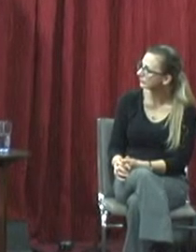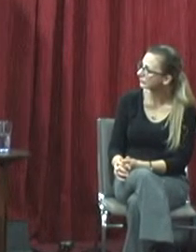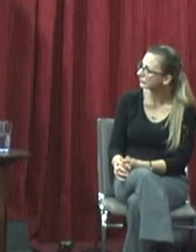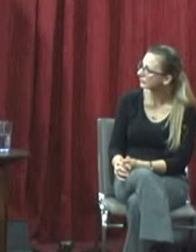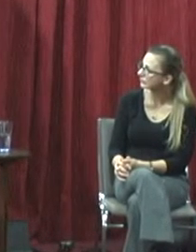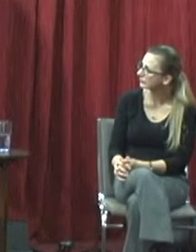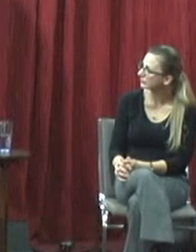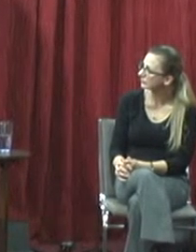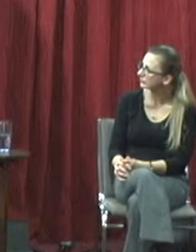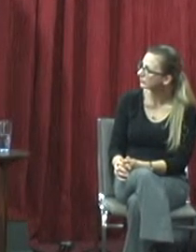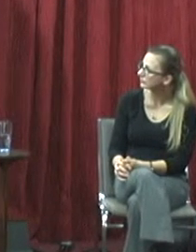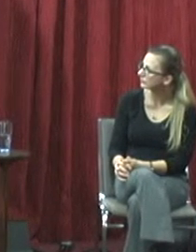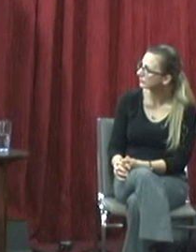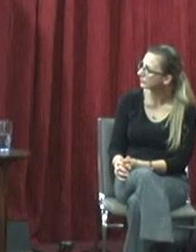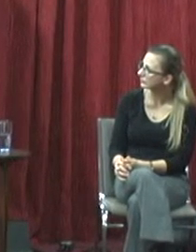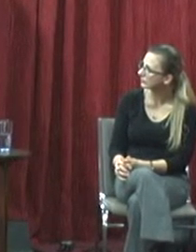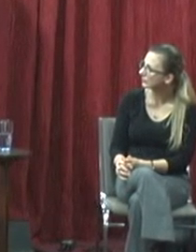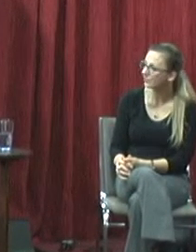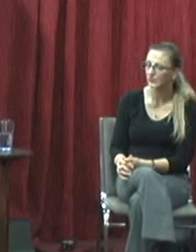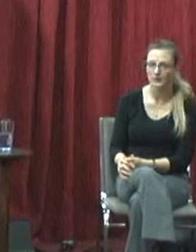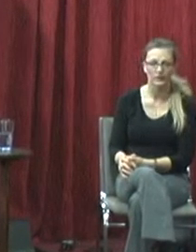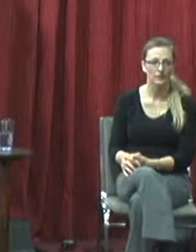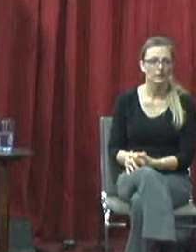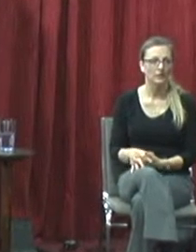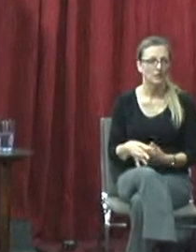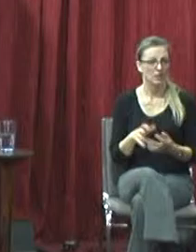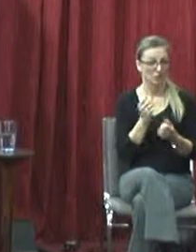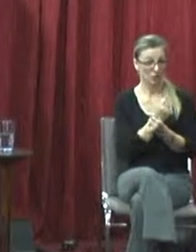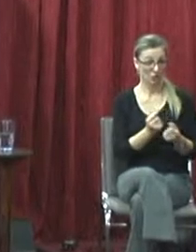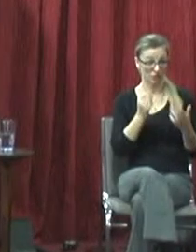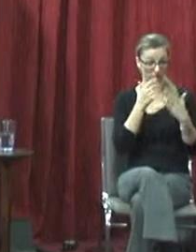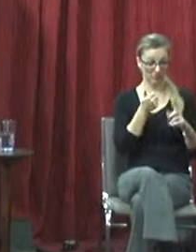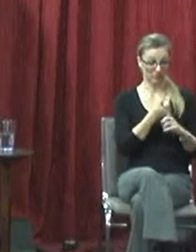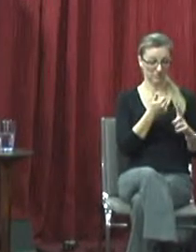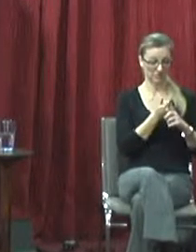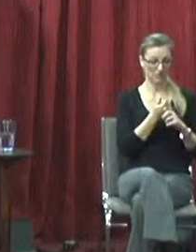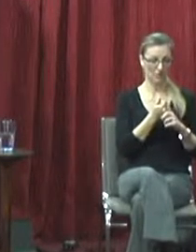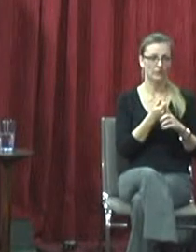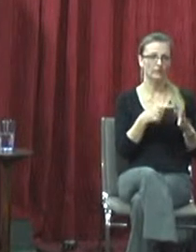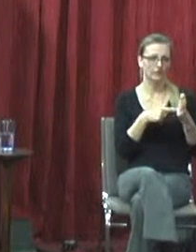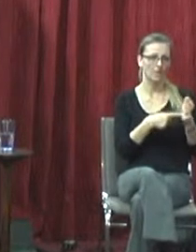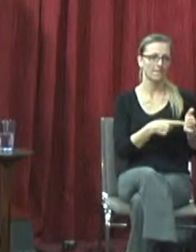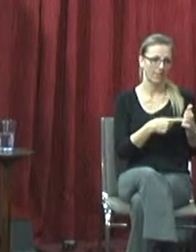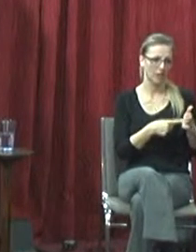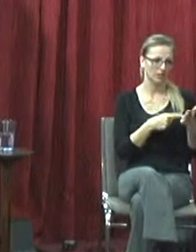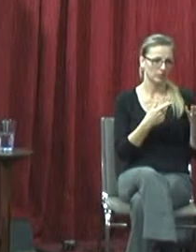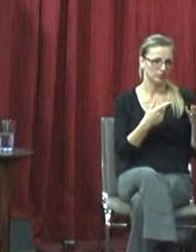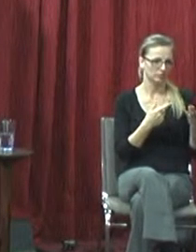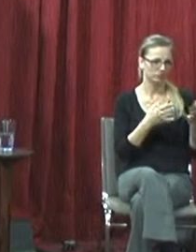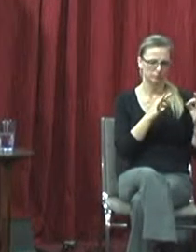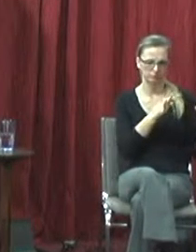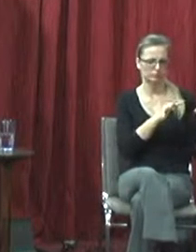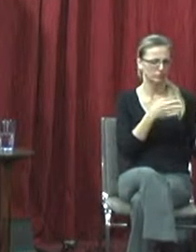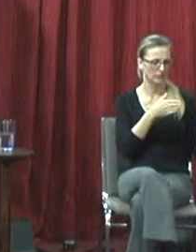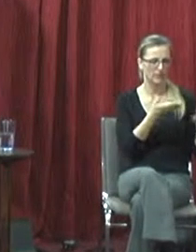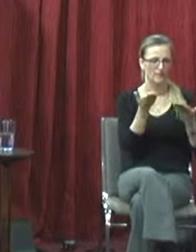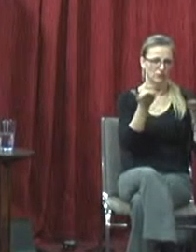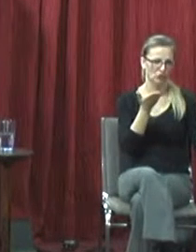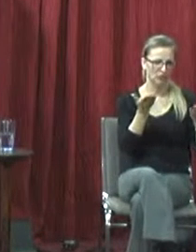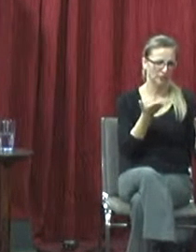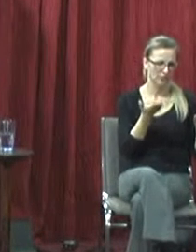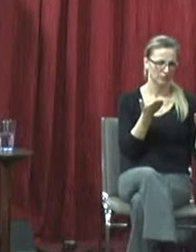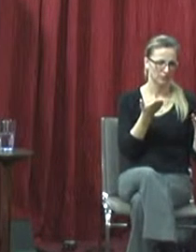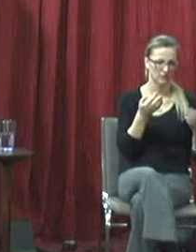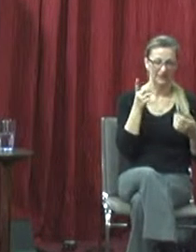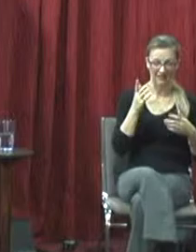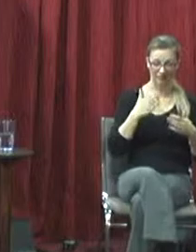was the model of servanthood. And he served us in the ultimate way of serving, by